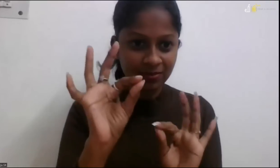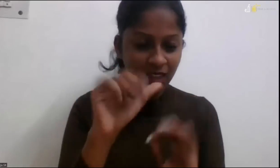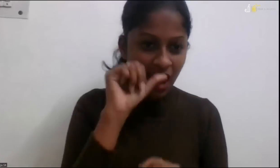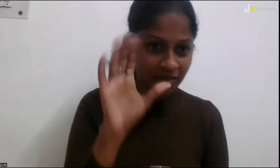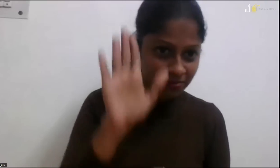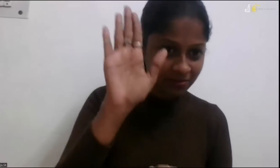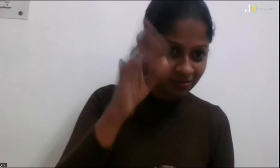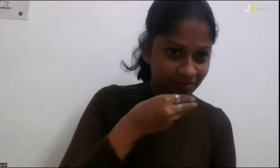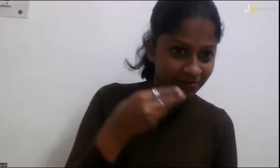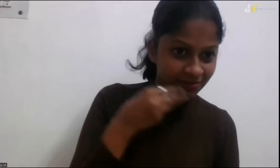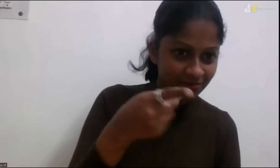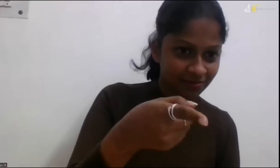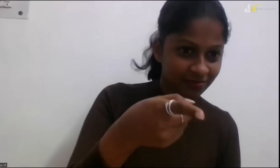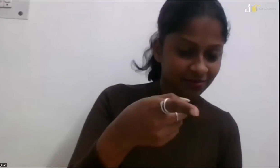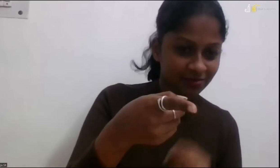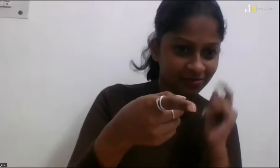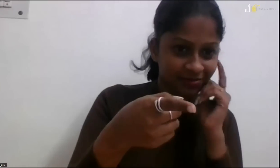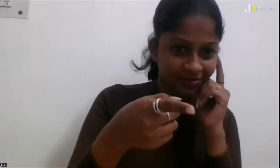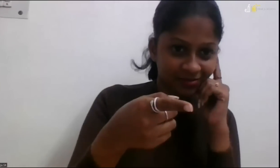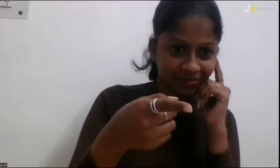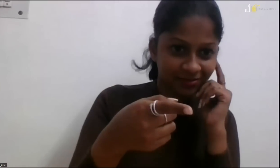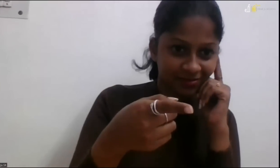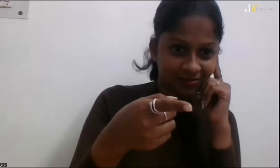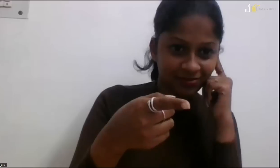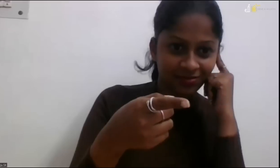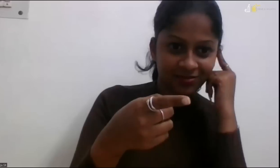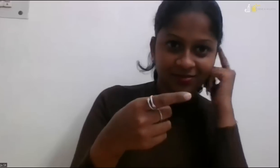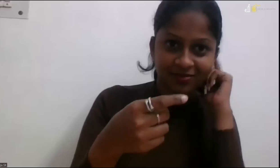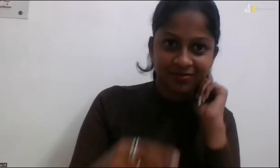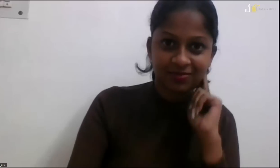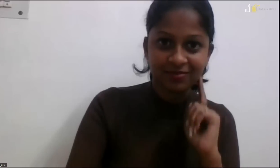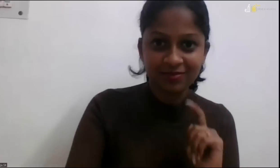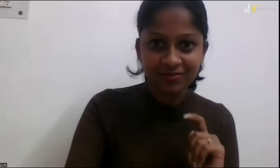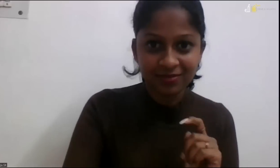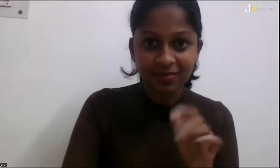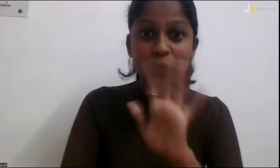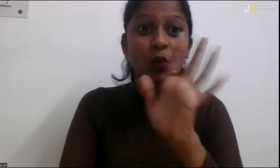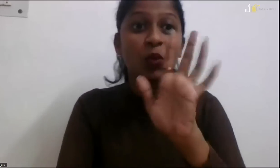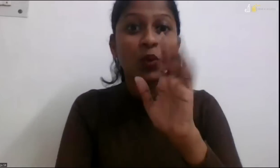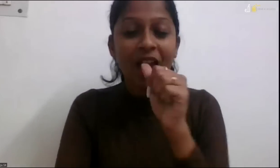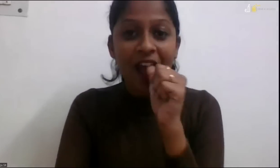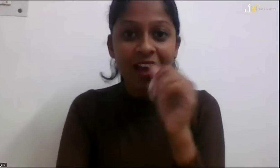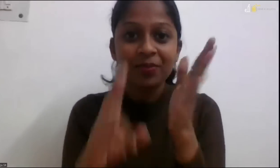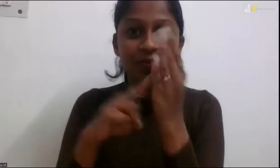I guess we will be waiting for him. If you are here, could you please raise your hand?